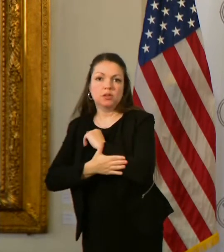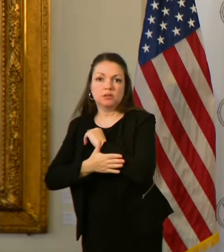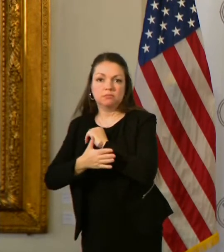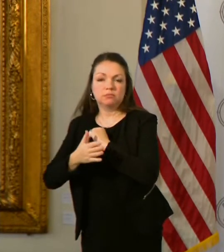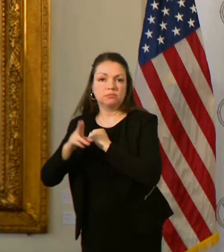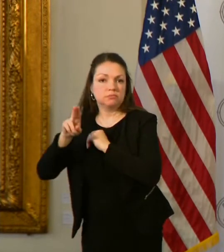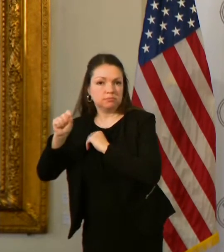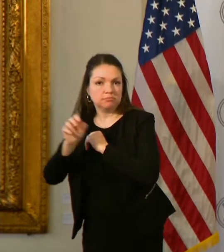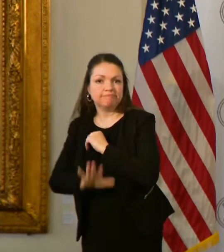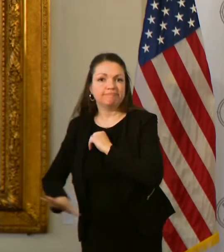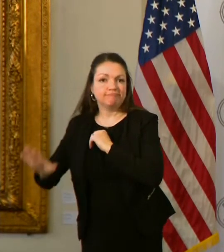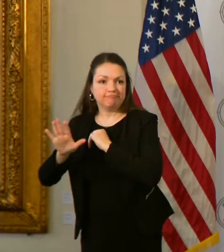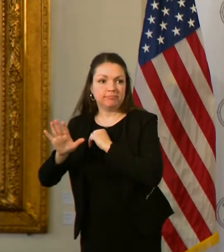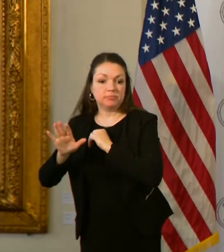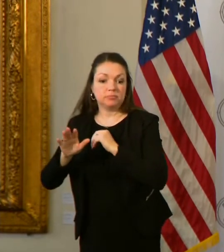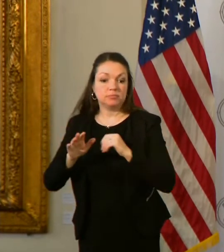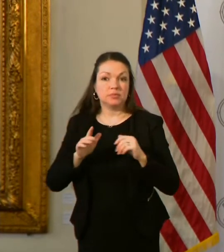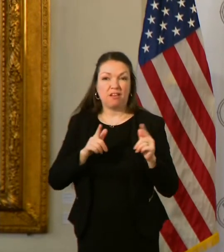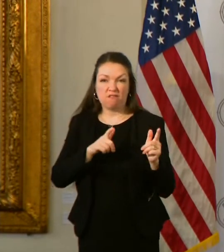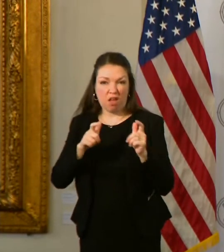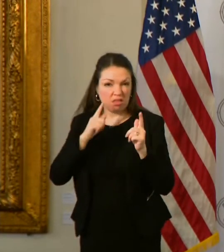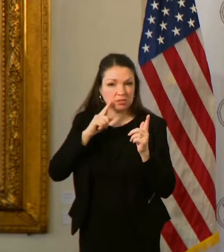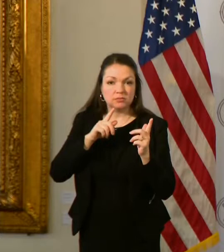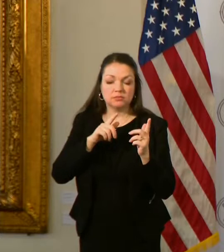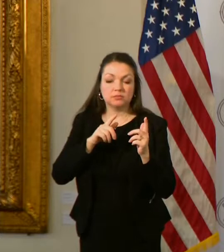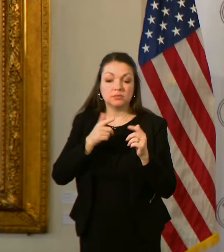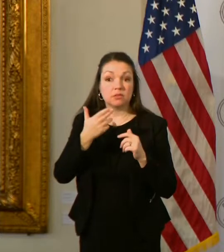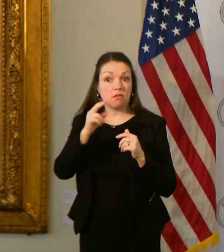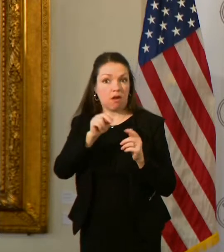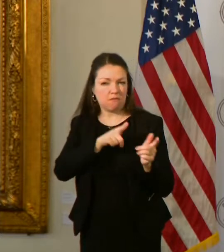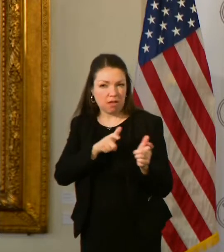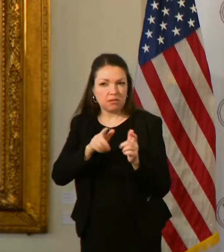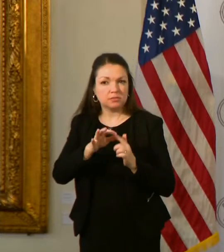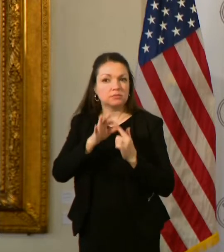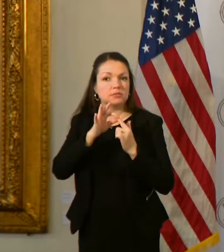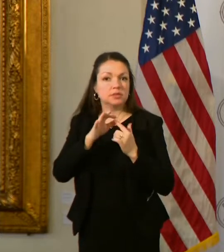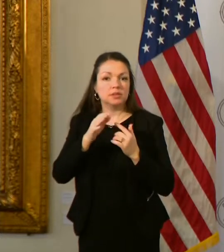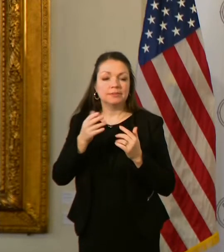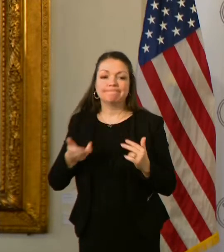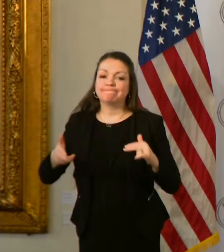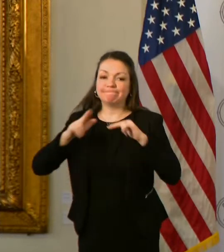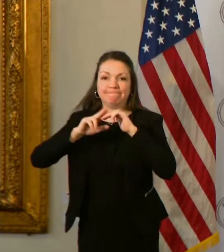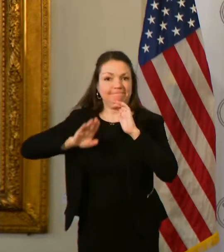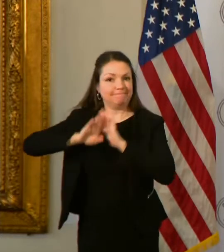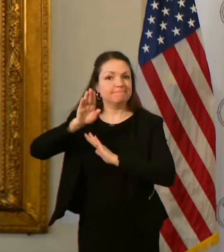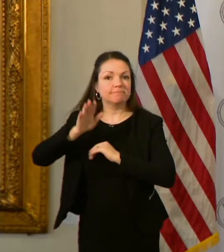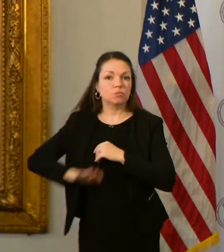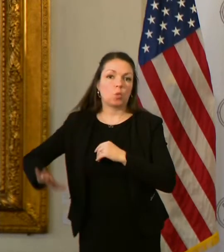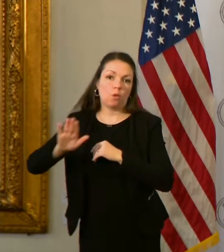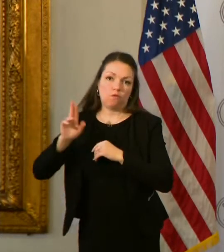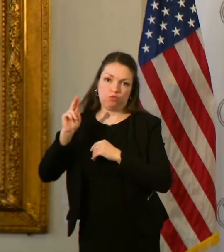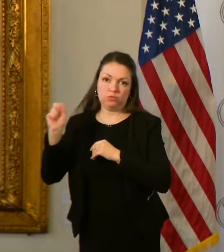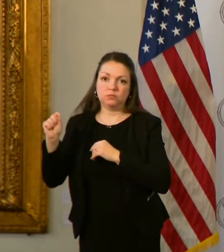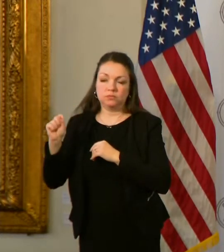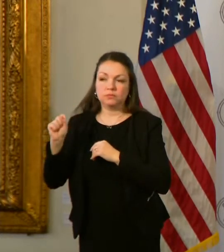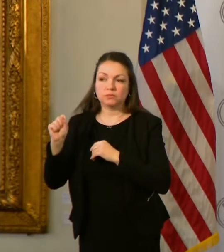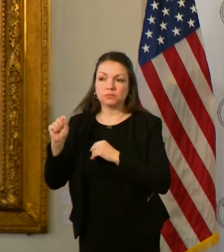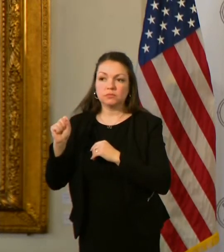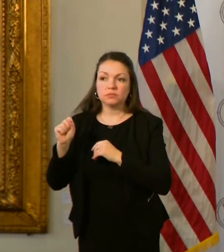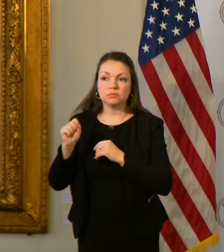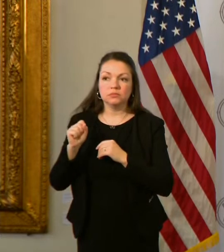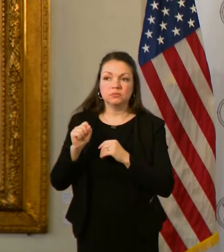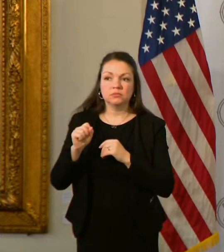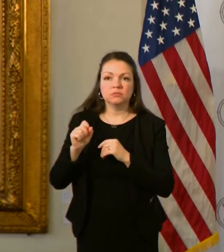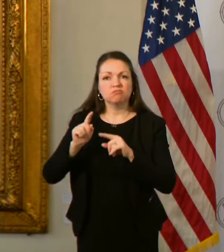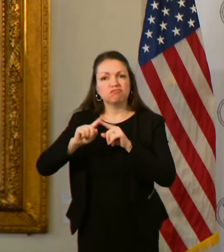Violence, particularly gun violence, is up around the country. It is up in